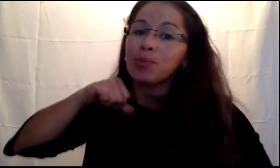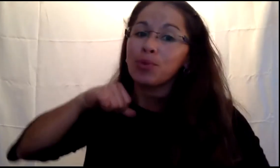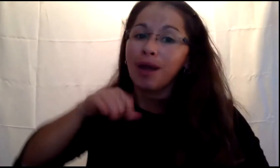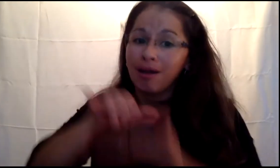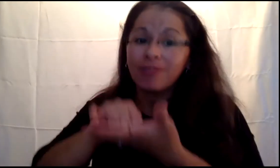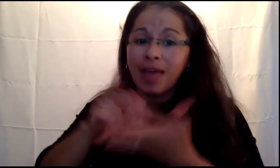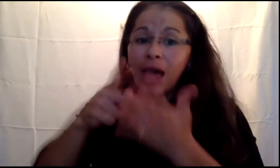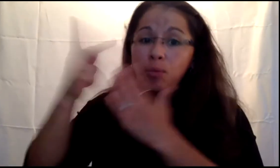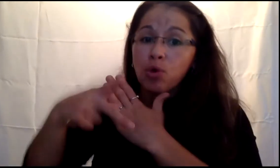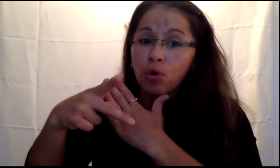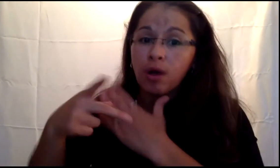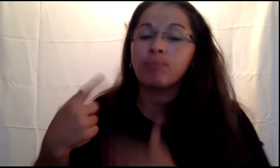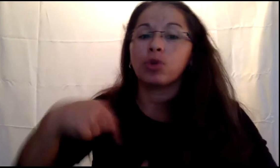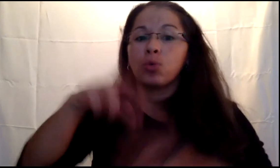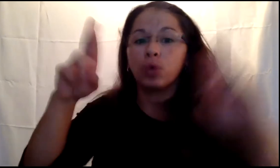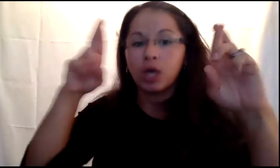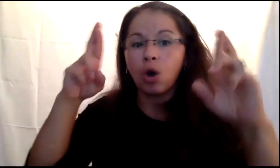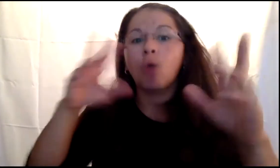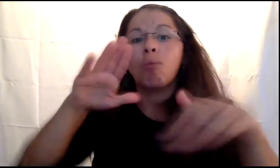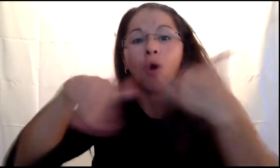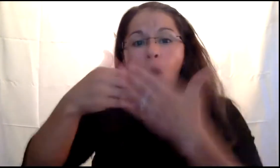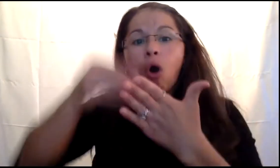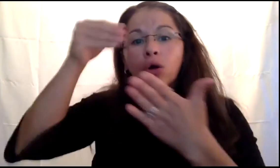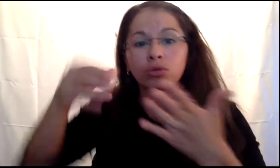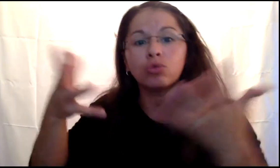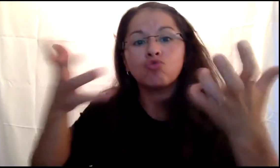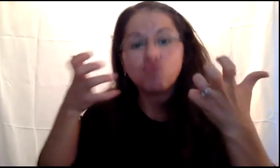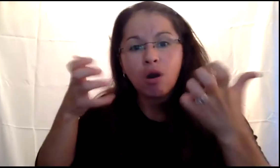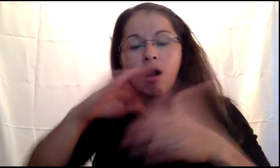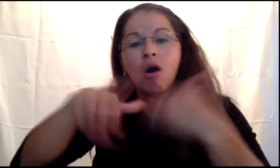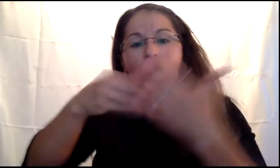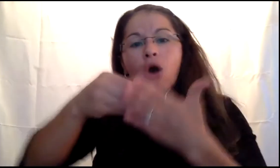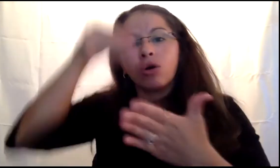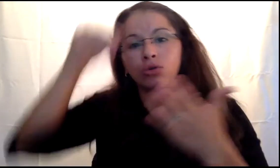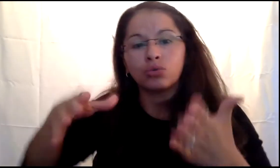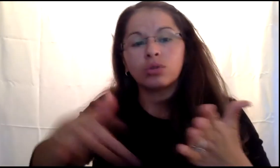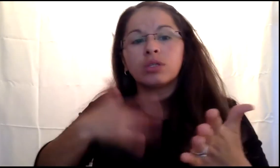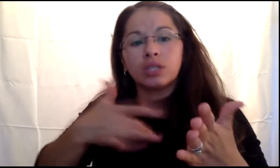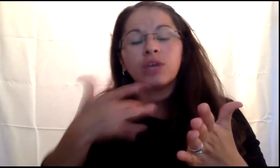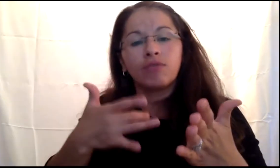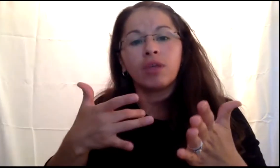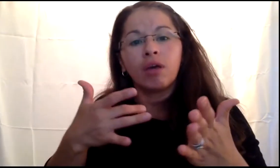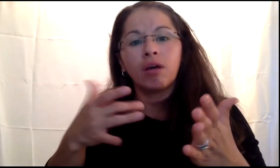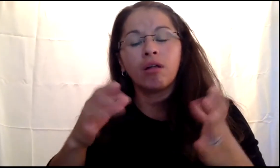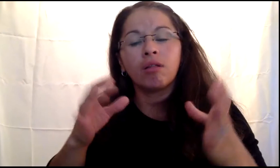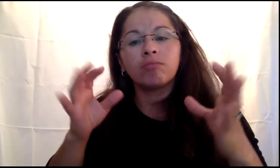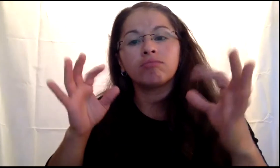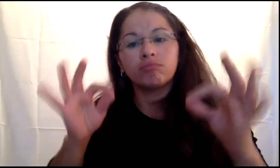students, and we want students to feel comfortable and nurtured when they come to campus. And our, again, primary goal is for you to